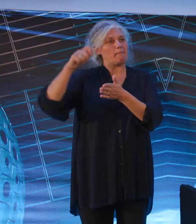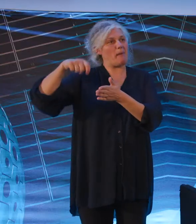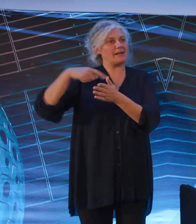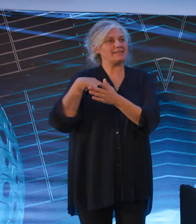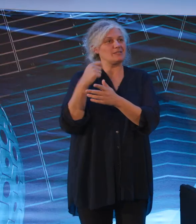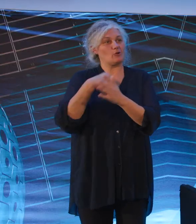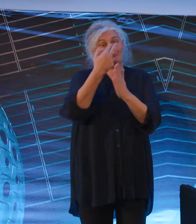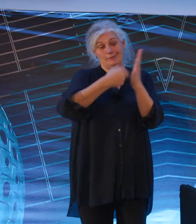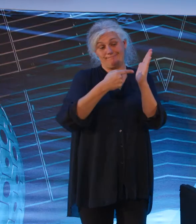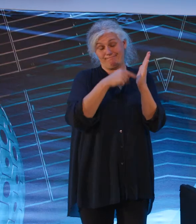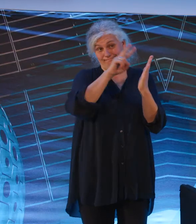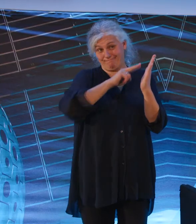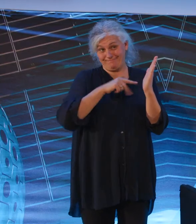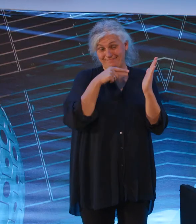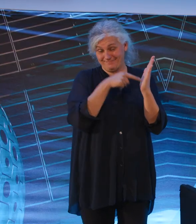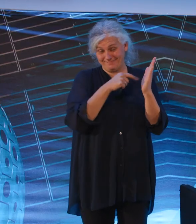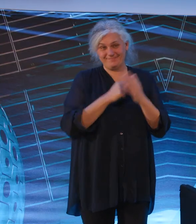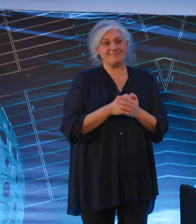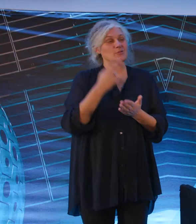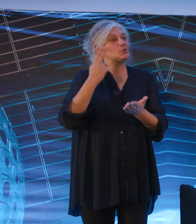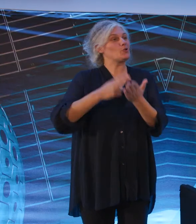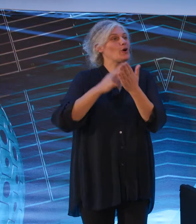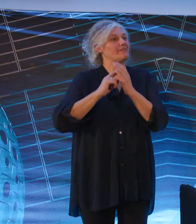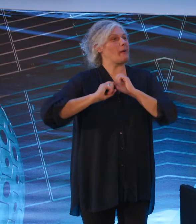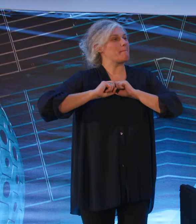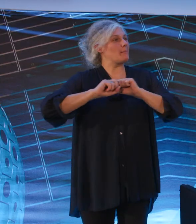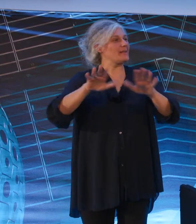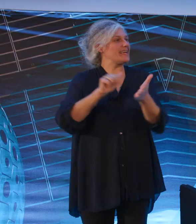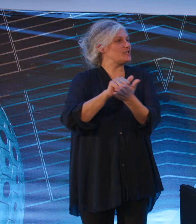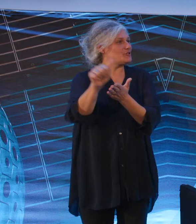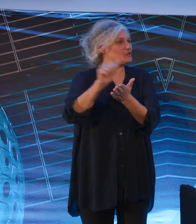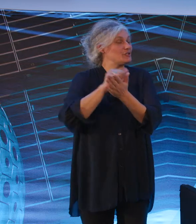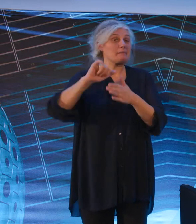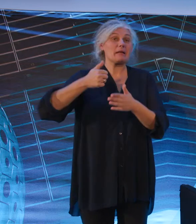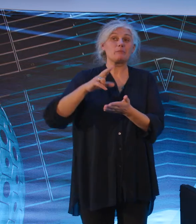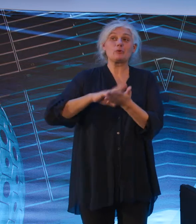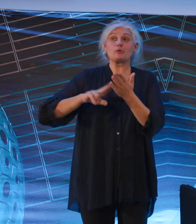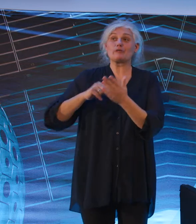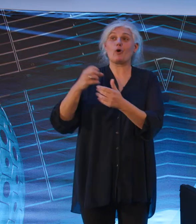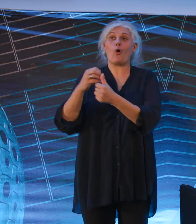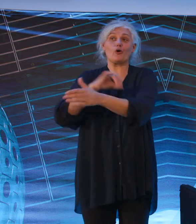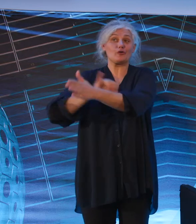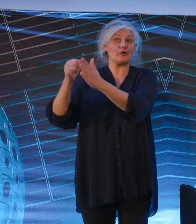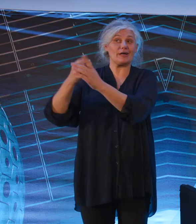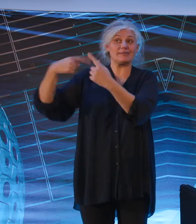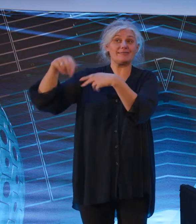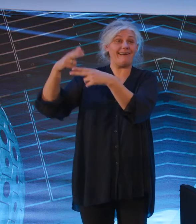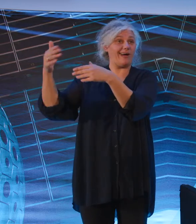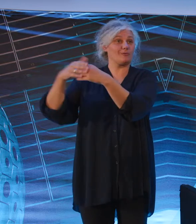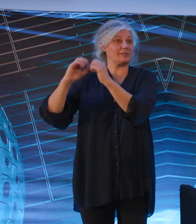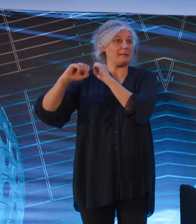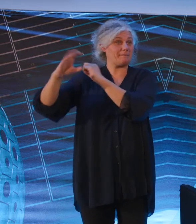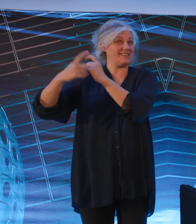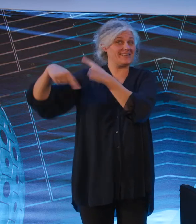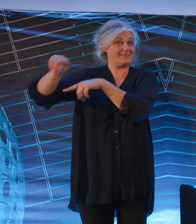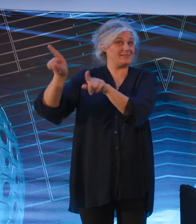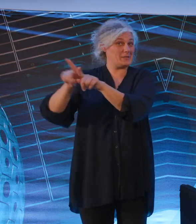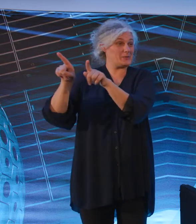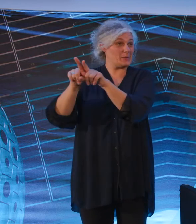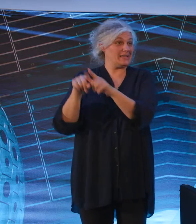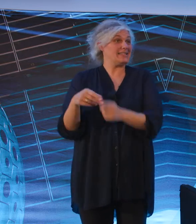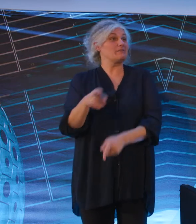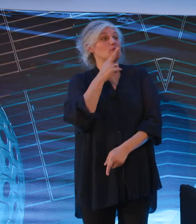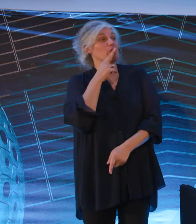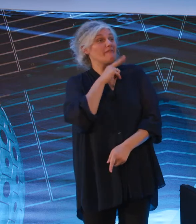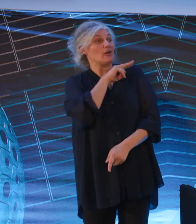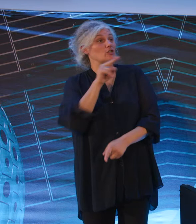and conditions and supply part, university publications, and may be used by third parties and external media outlets. If you prefer